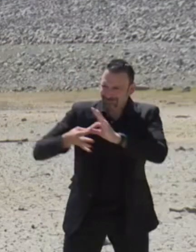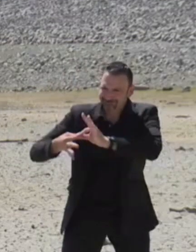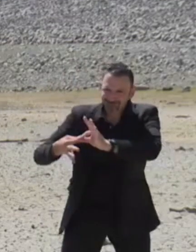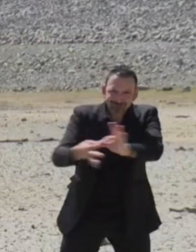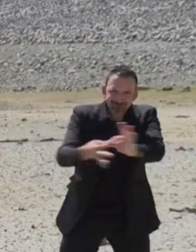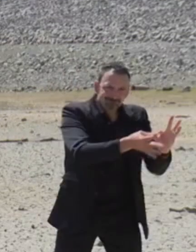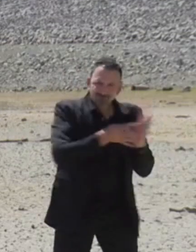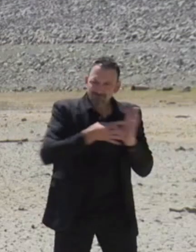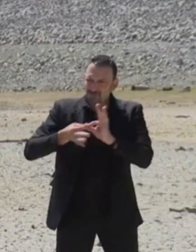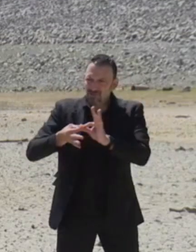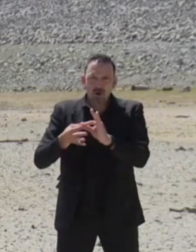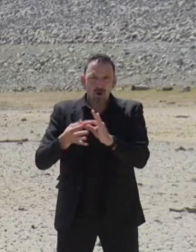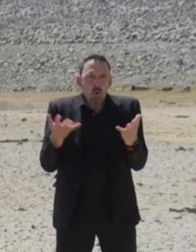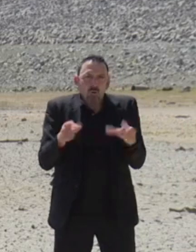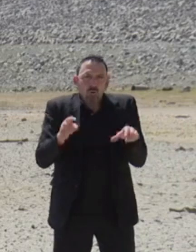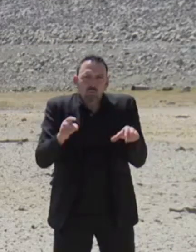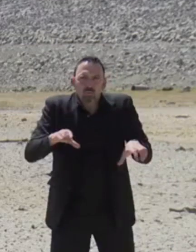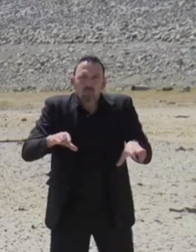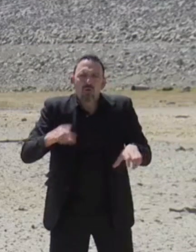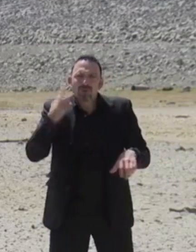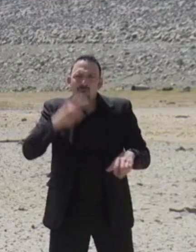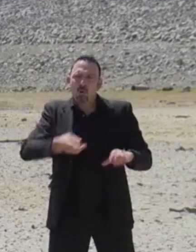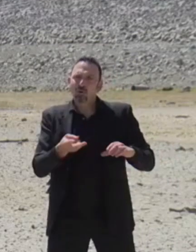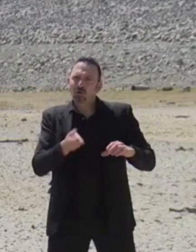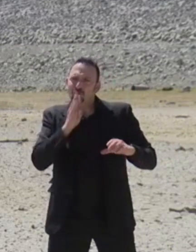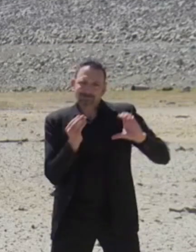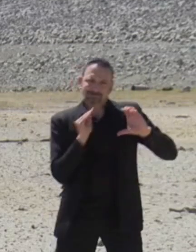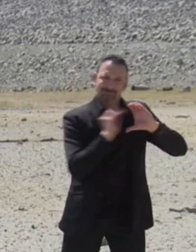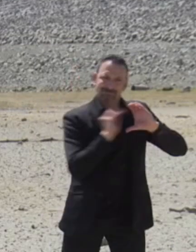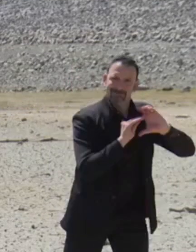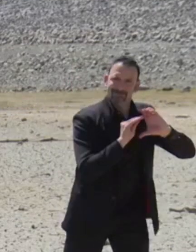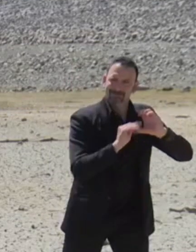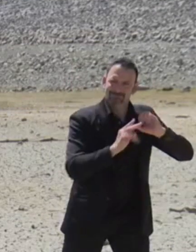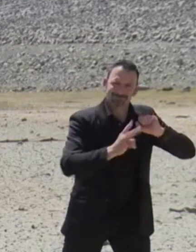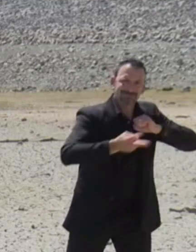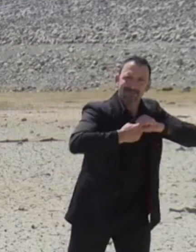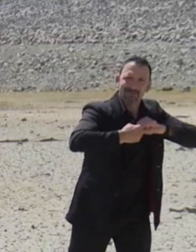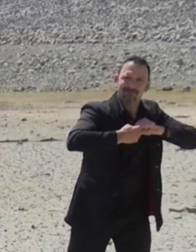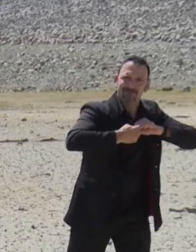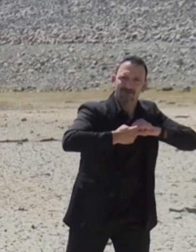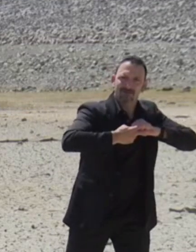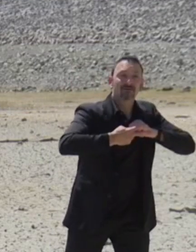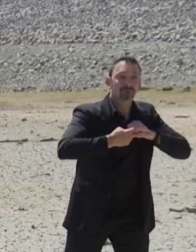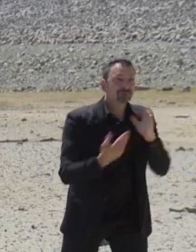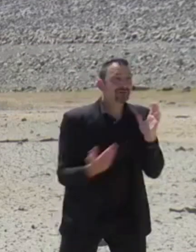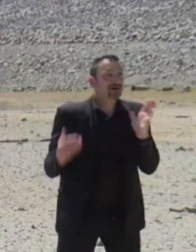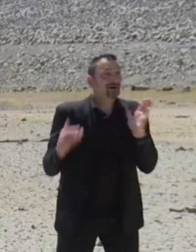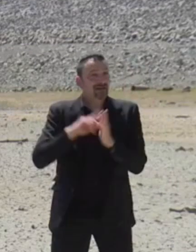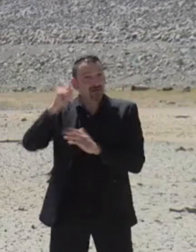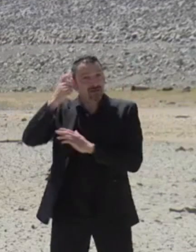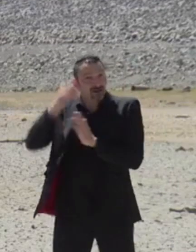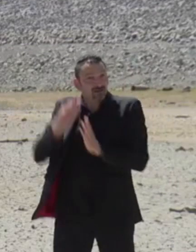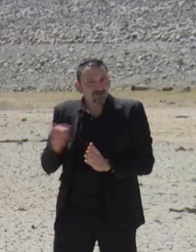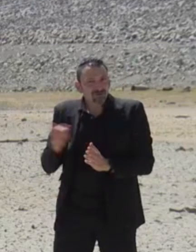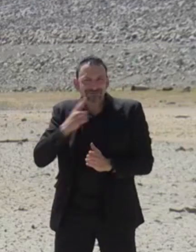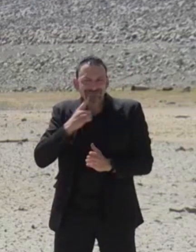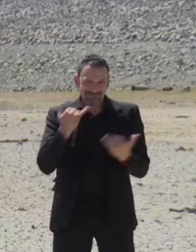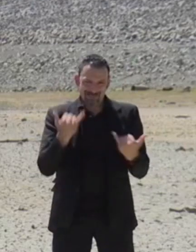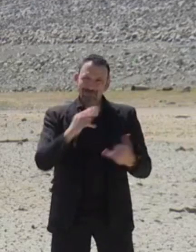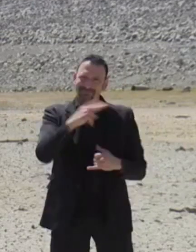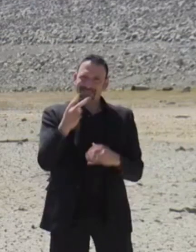to preserve water in this system. The governor pointed out we are in the second year of the drought. The last drought lasted 5